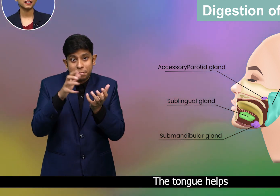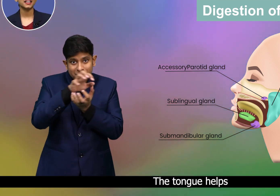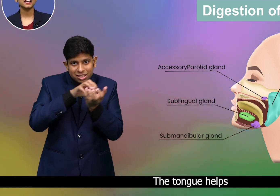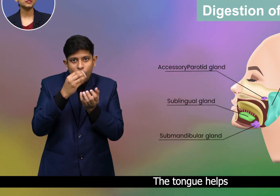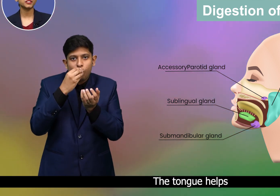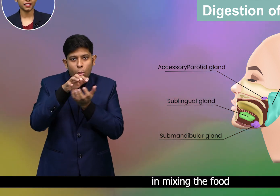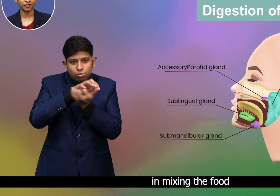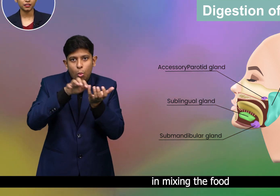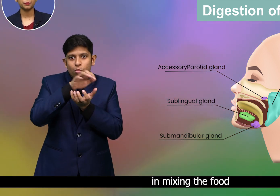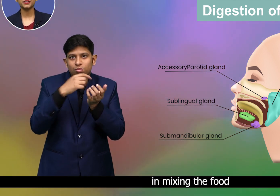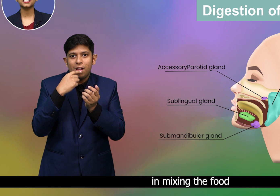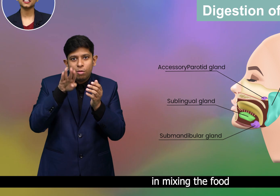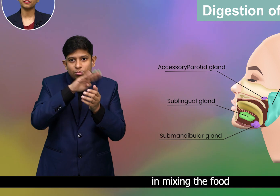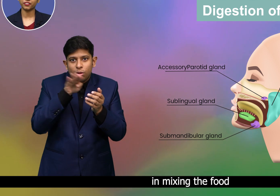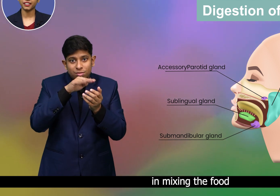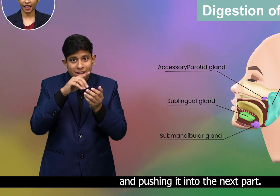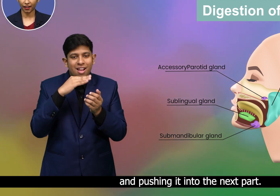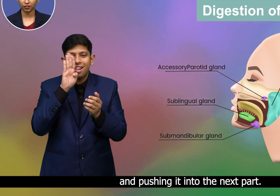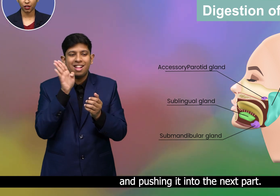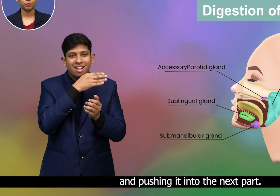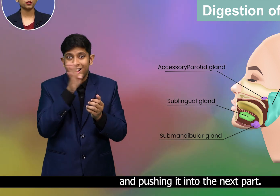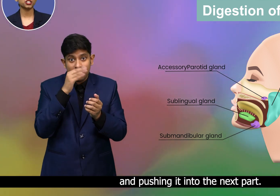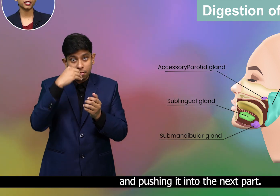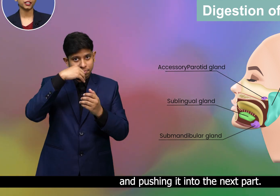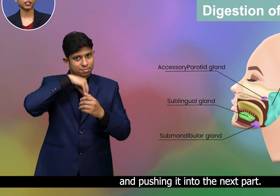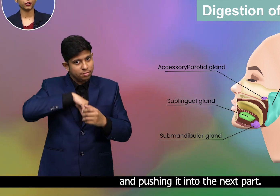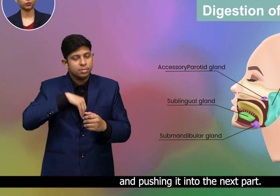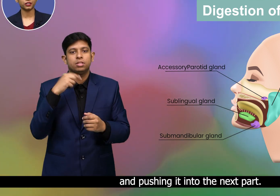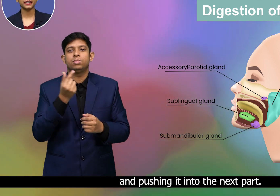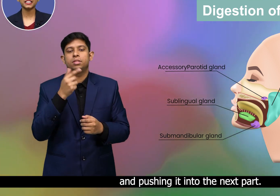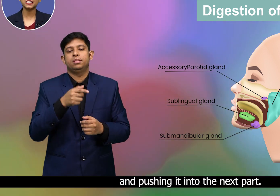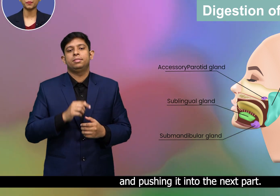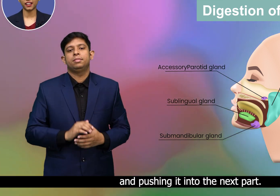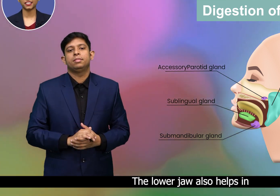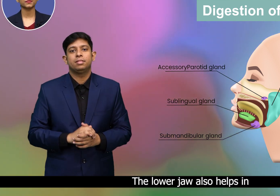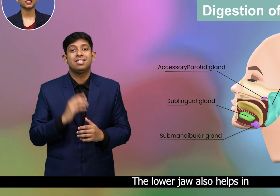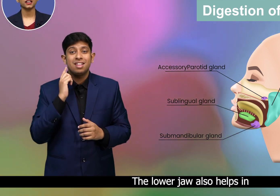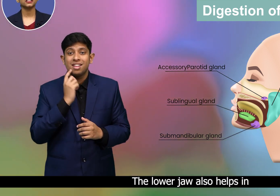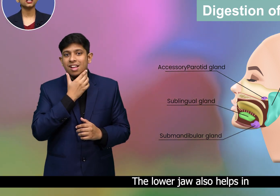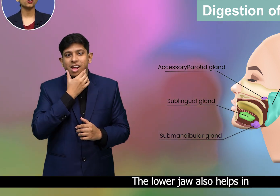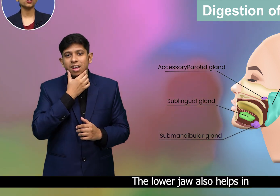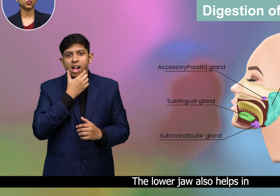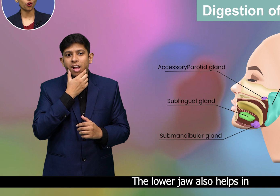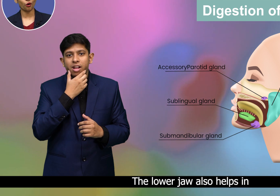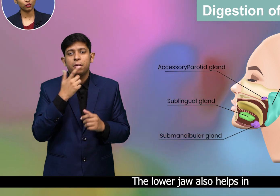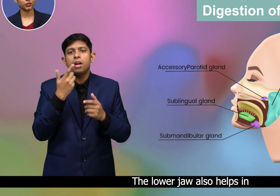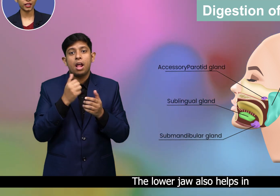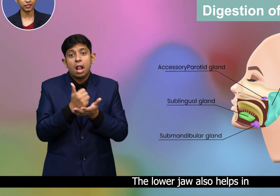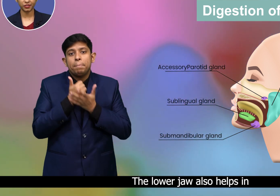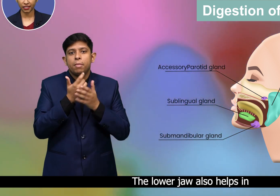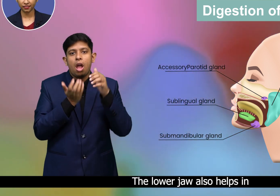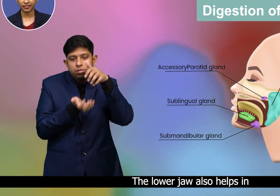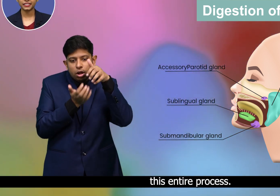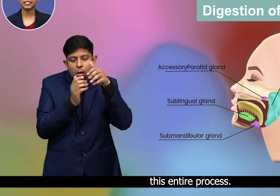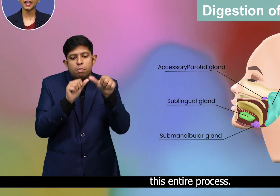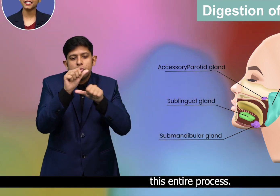tongue helps in mixing the food and pushing it into the next part. The lower jaw also